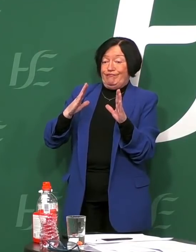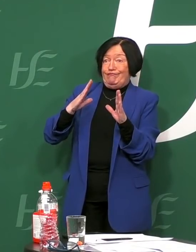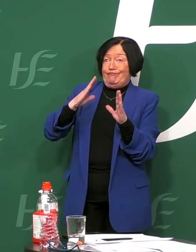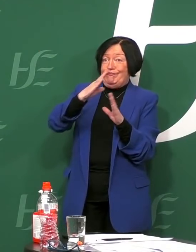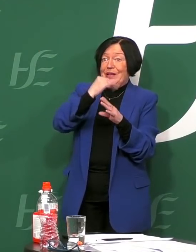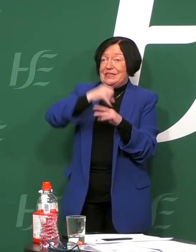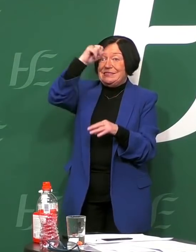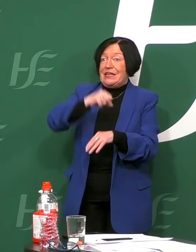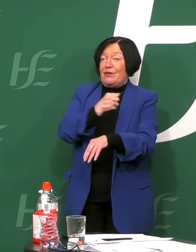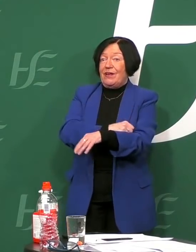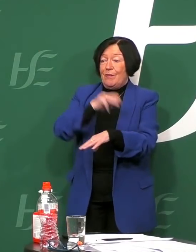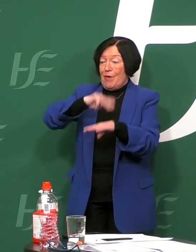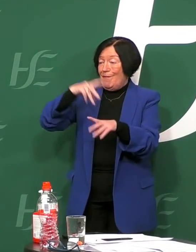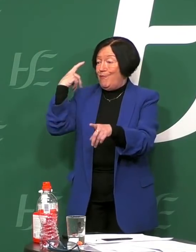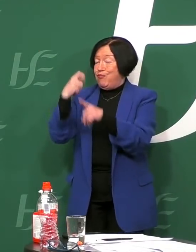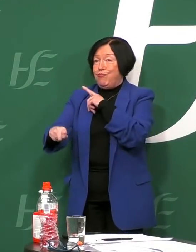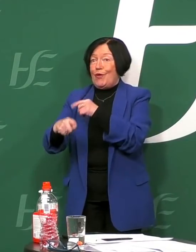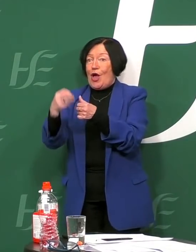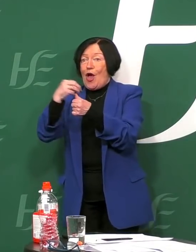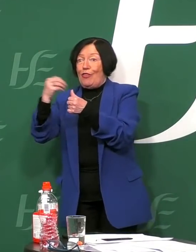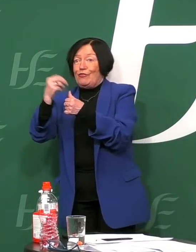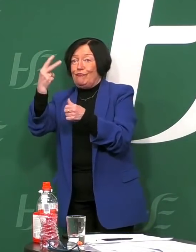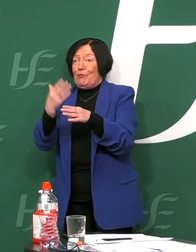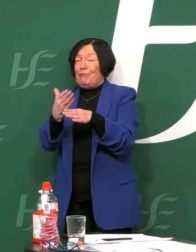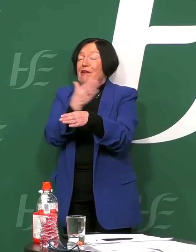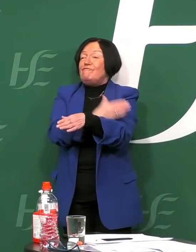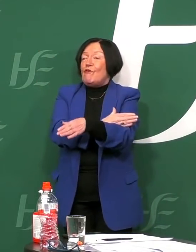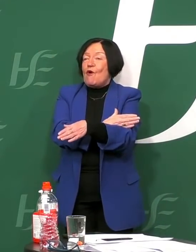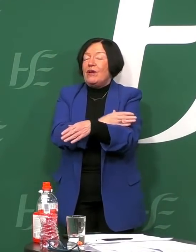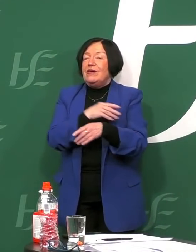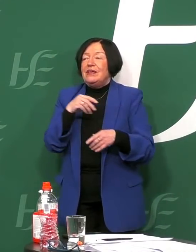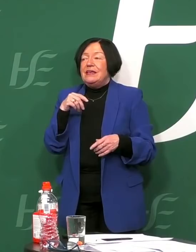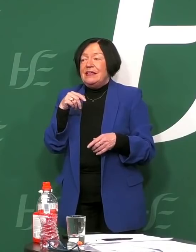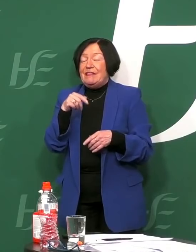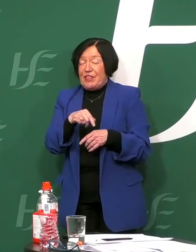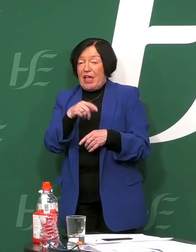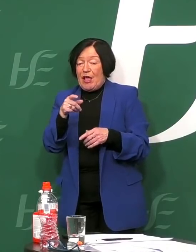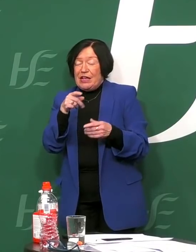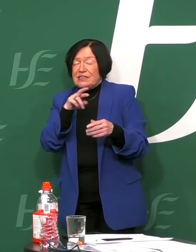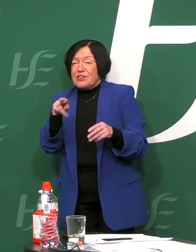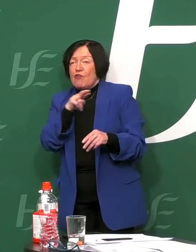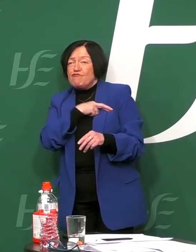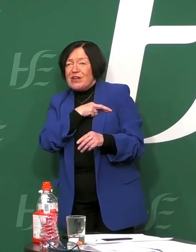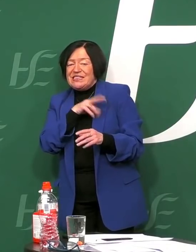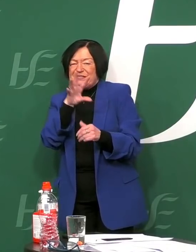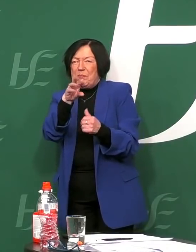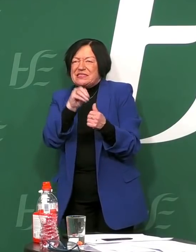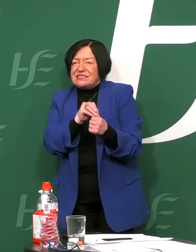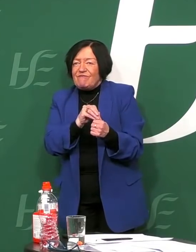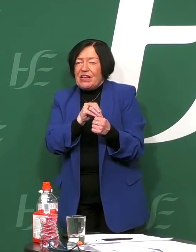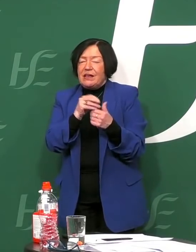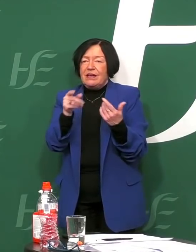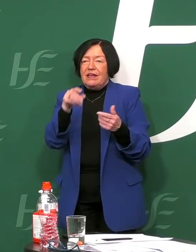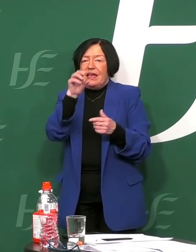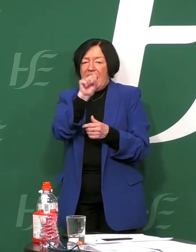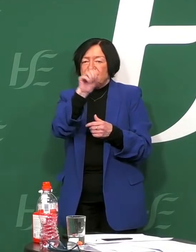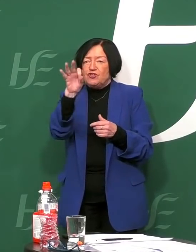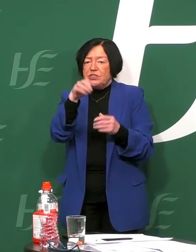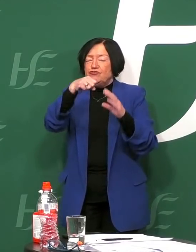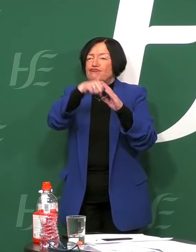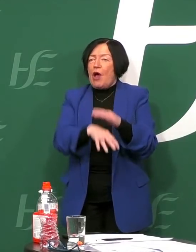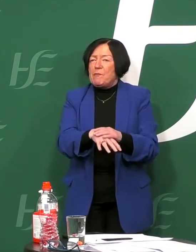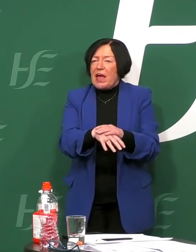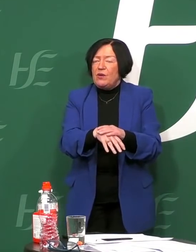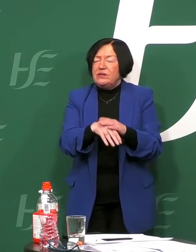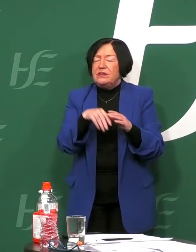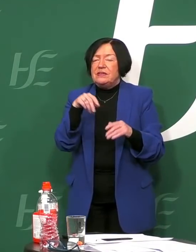in South Africa, much quicker than the first 3 surges. There is a marker for this, but it's not absolutely specific. That's the S gene dropout. And at